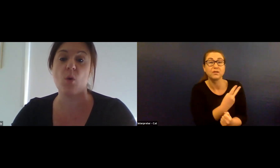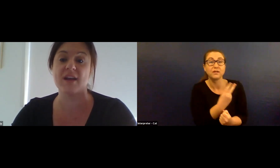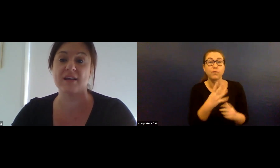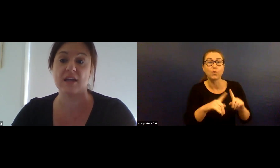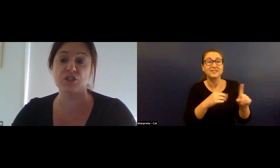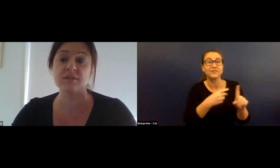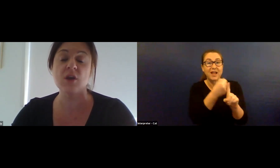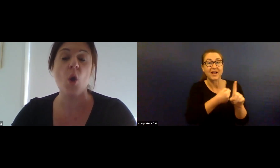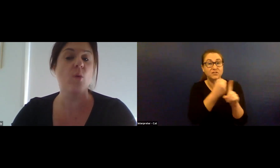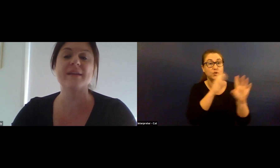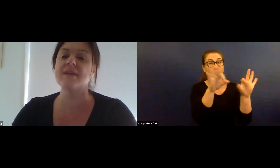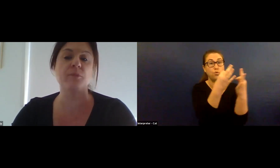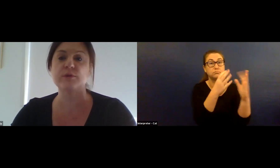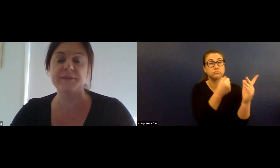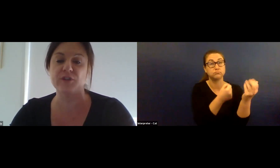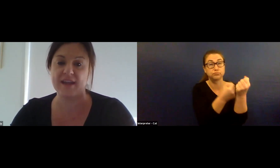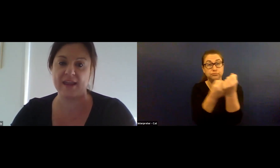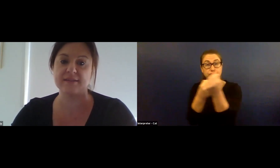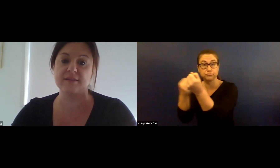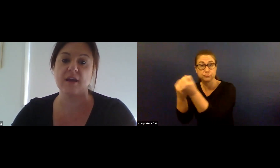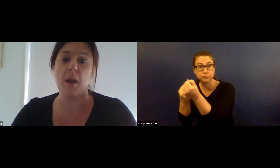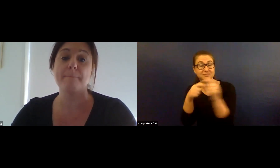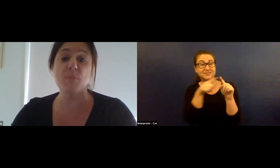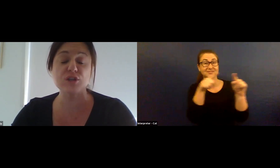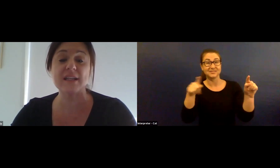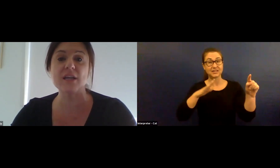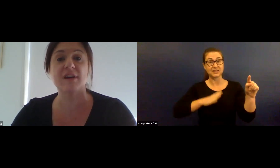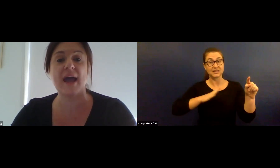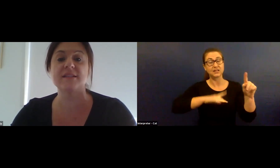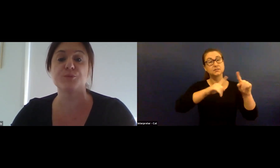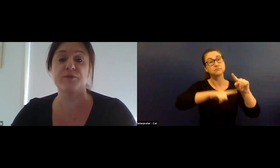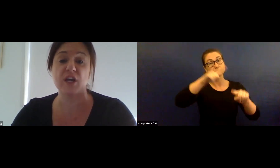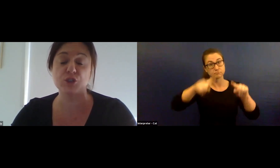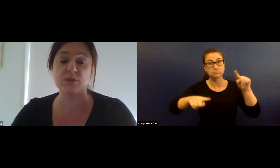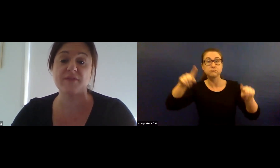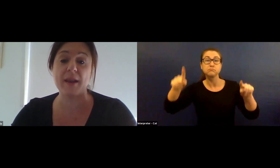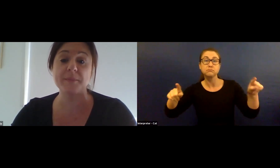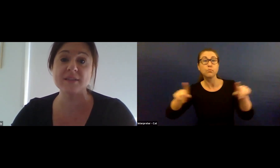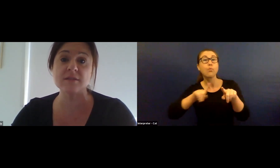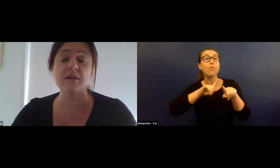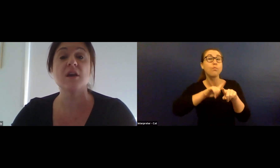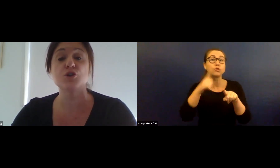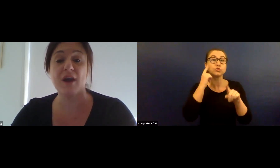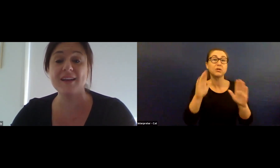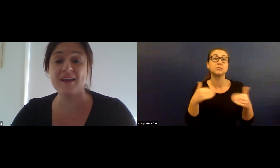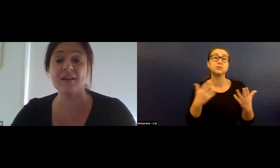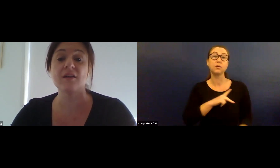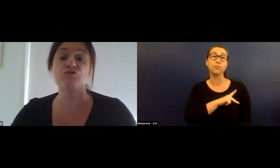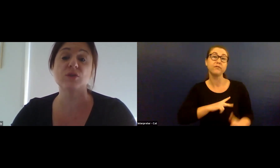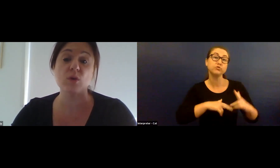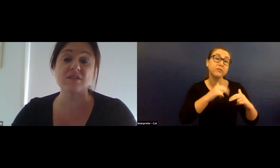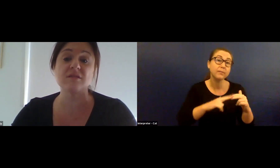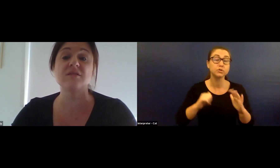advocacy organisations with a number of different needs, mostly relating to professional development,